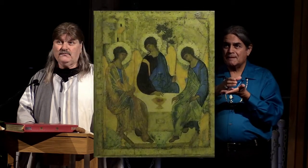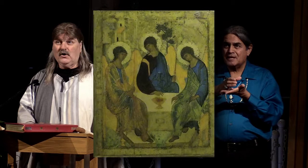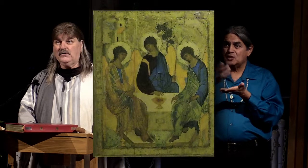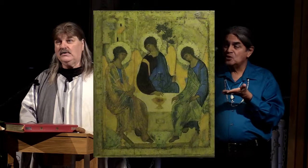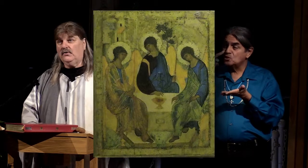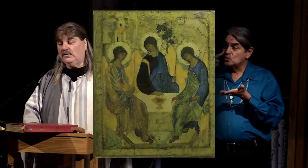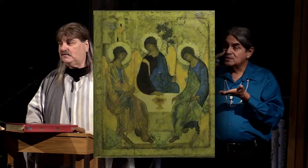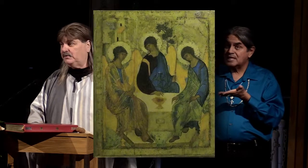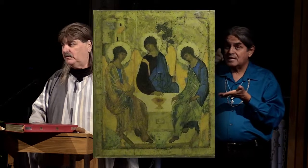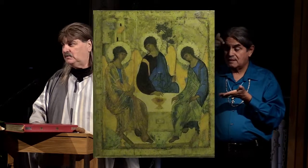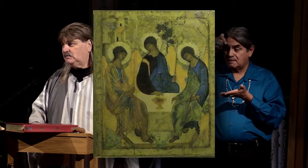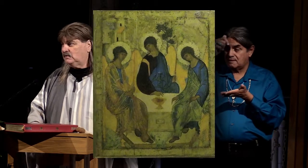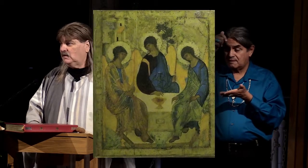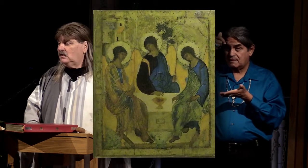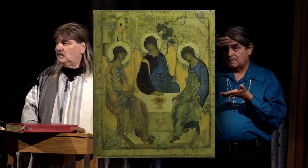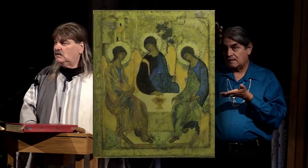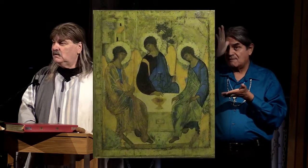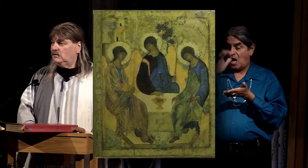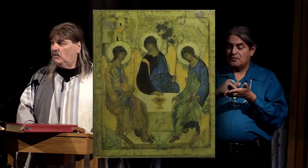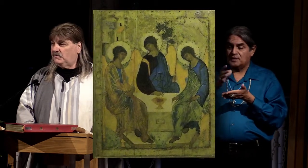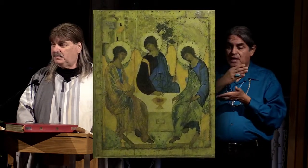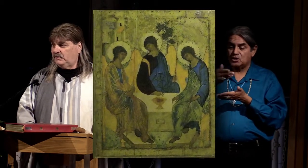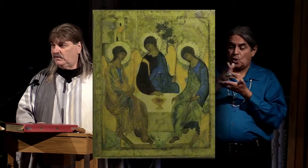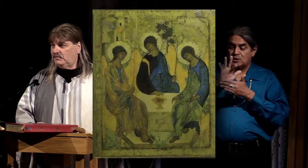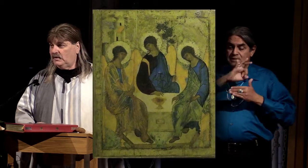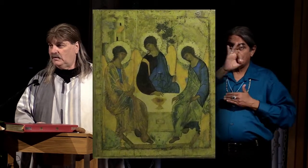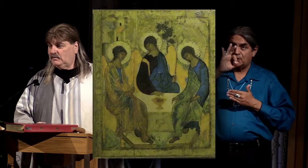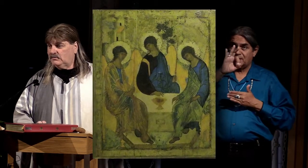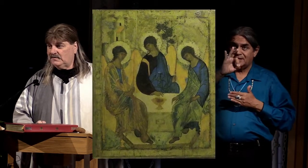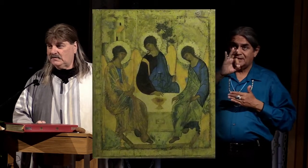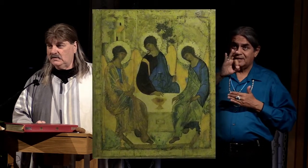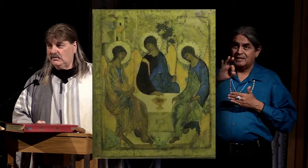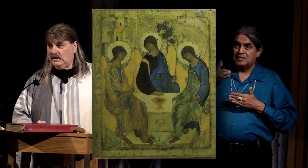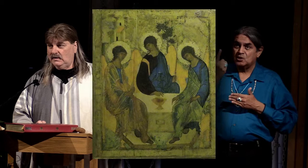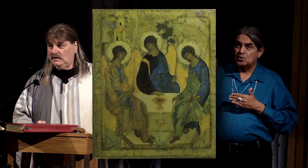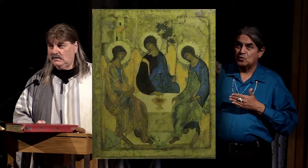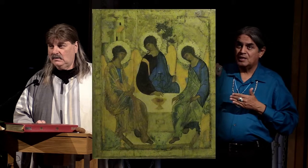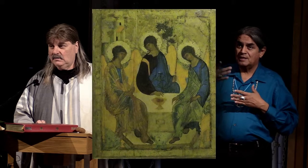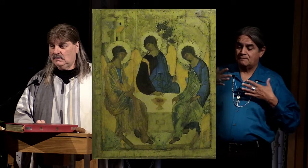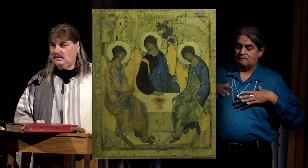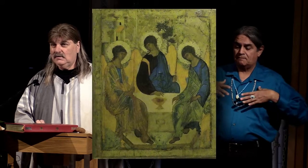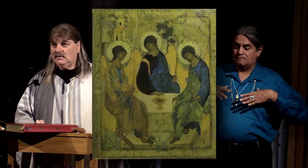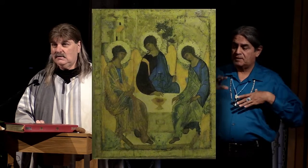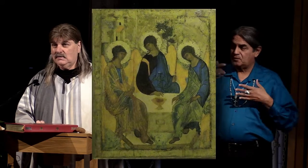You see, the Father and the Holy Spirit. The Holy Spirit is one dressed in green.